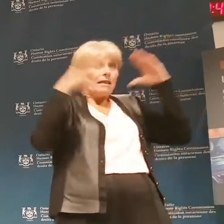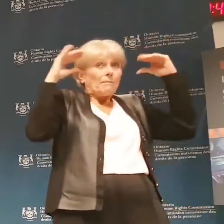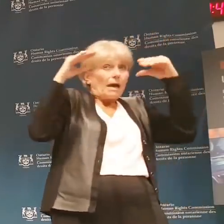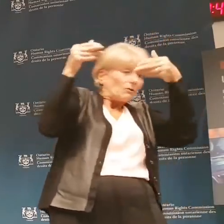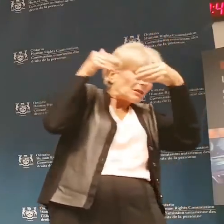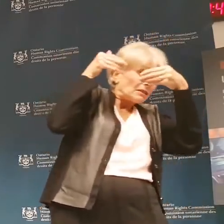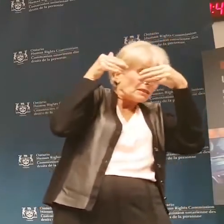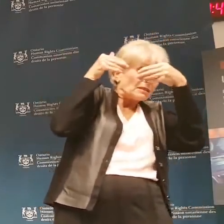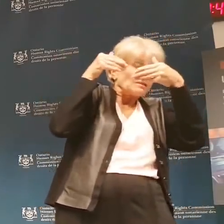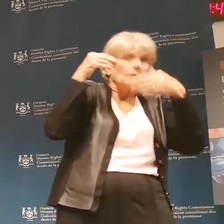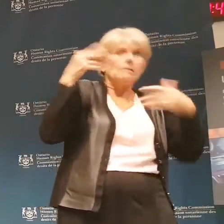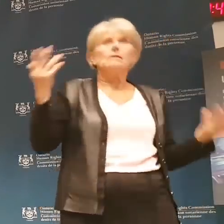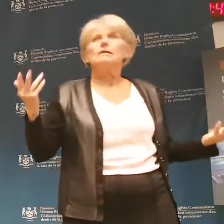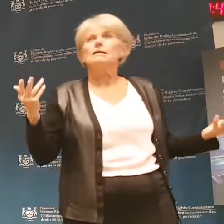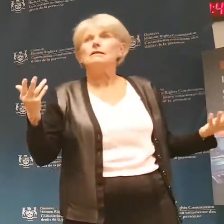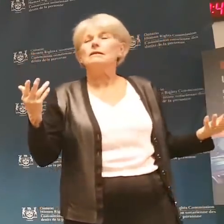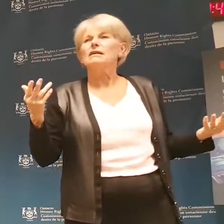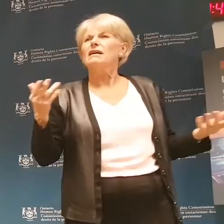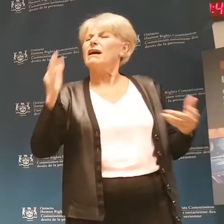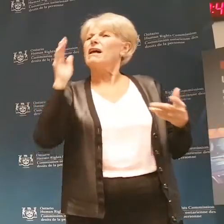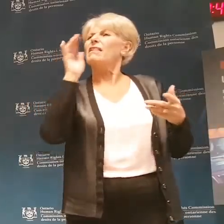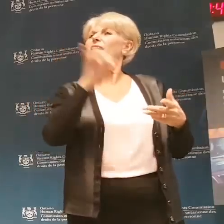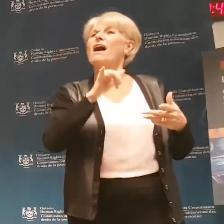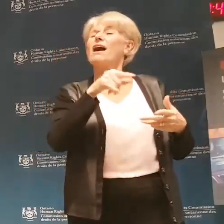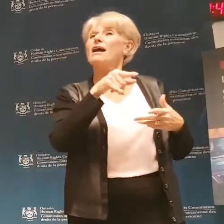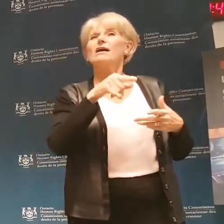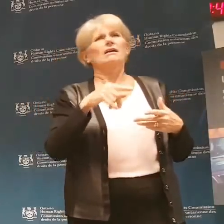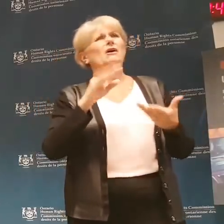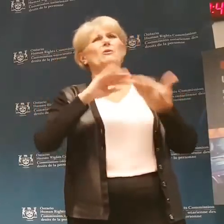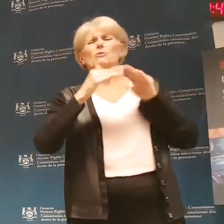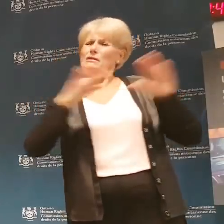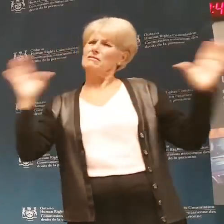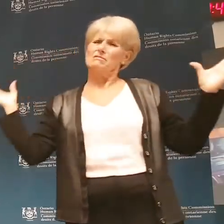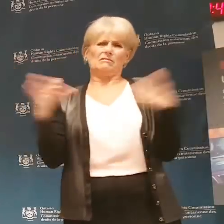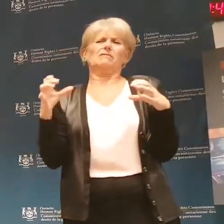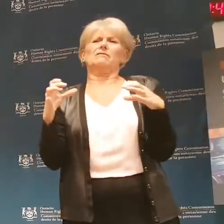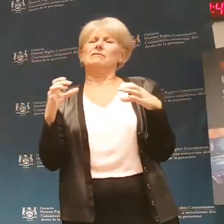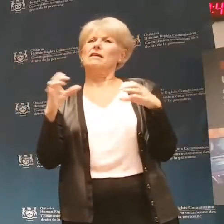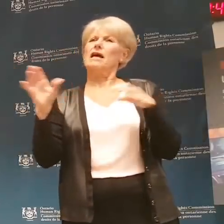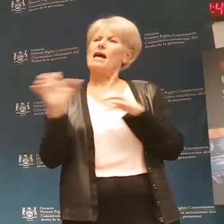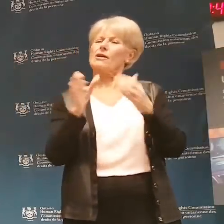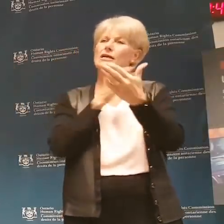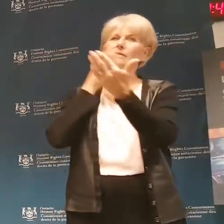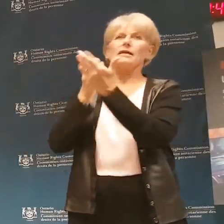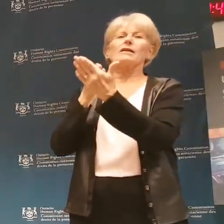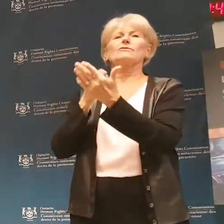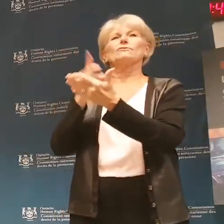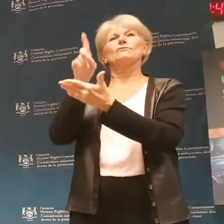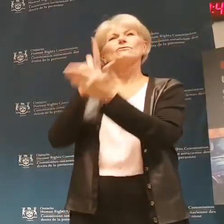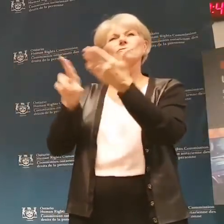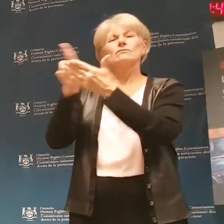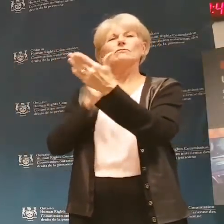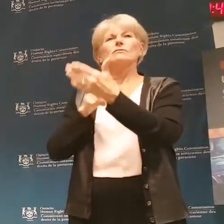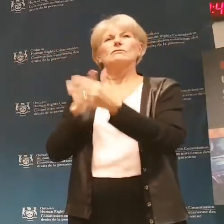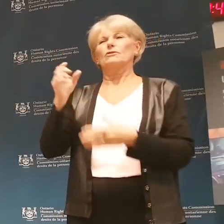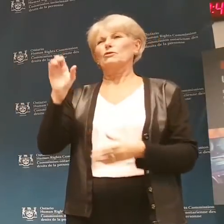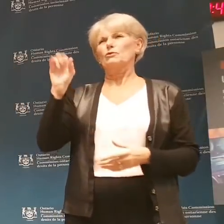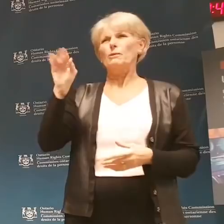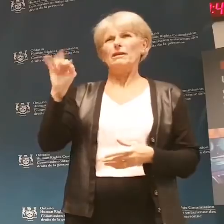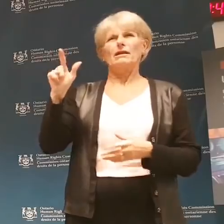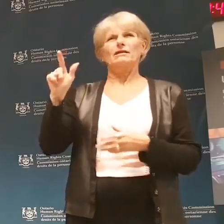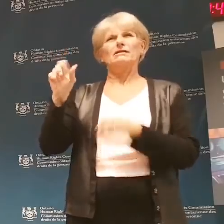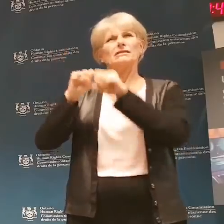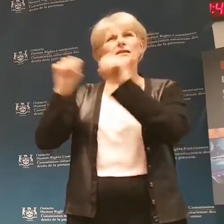mattress. The incident further galvanized the community to action against racism and discrimination in the criminal